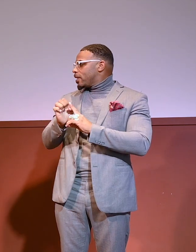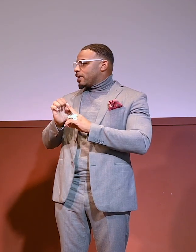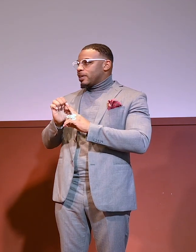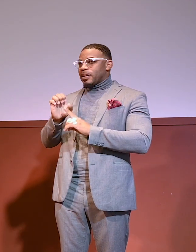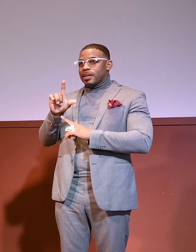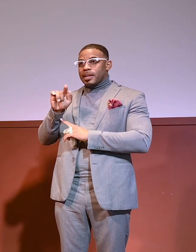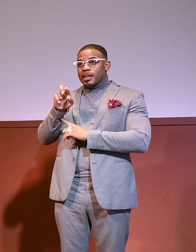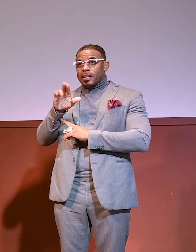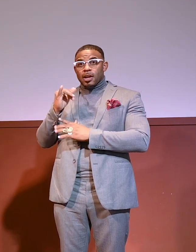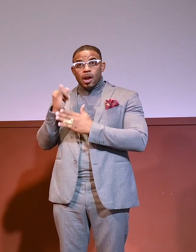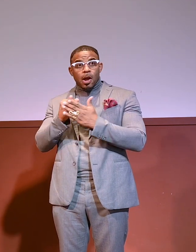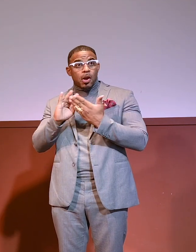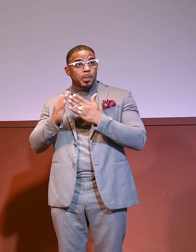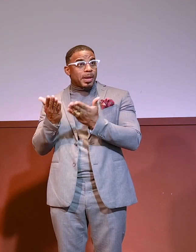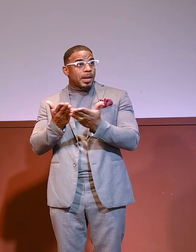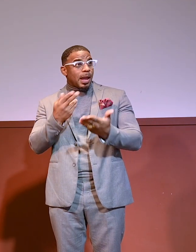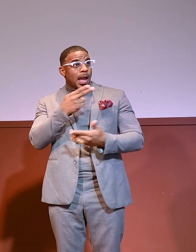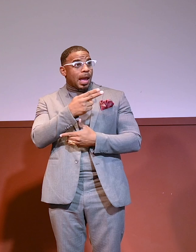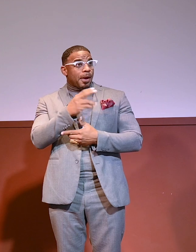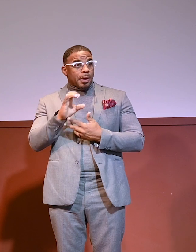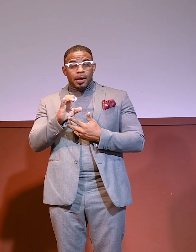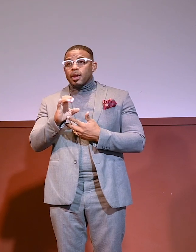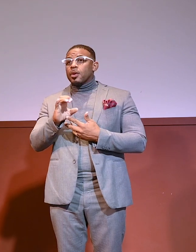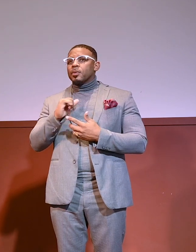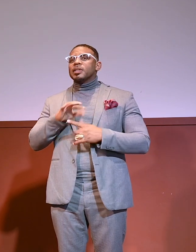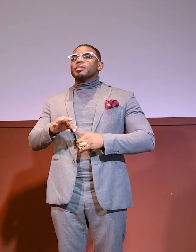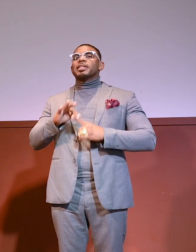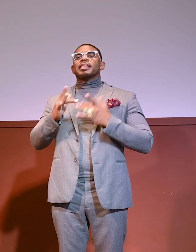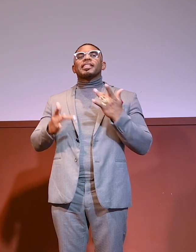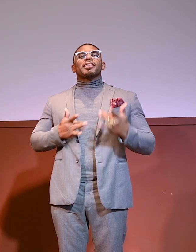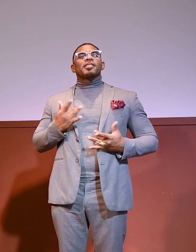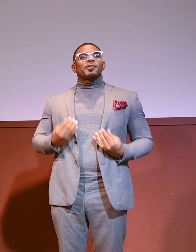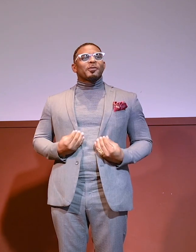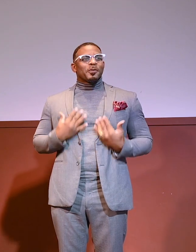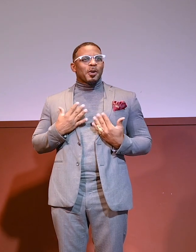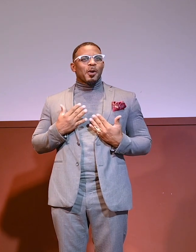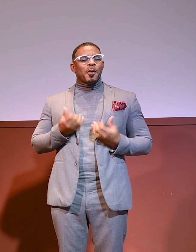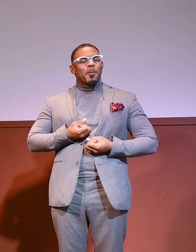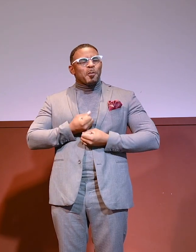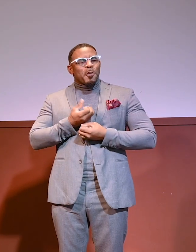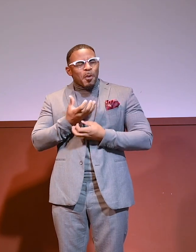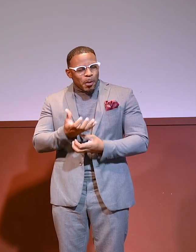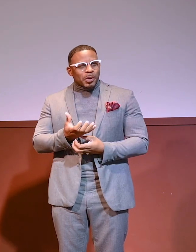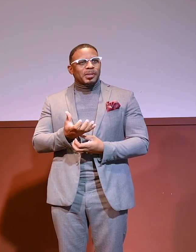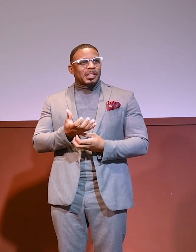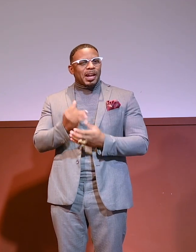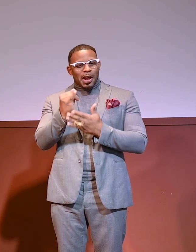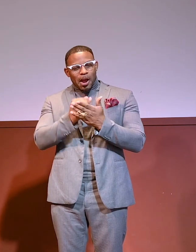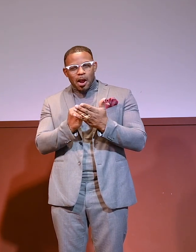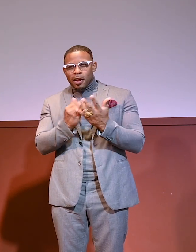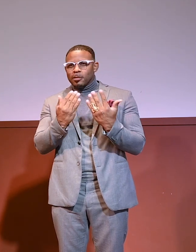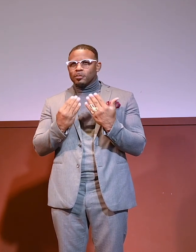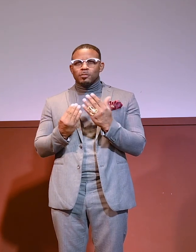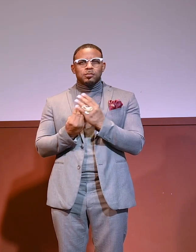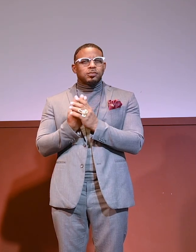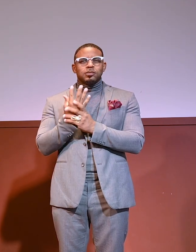literary arts community in Howard County, and we are especially thrilled that poetry and the arts flourish among our